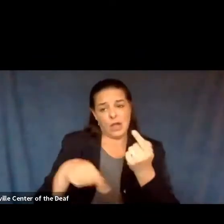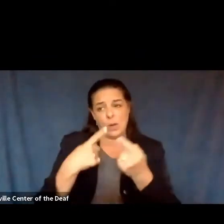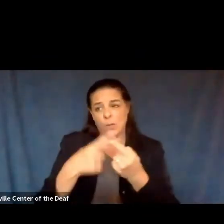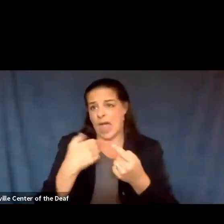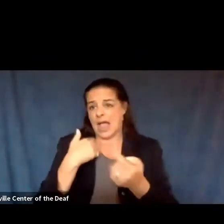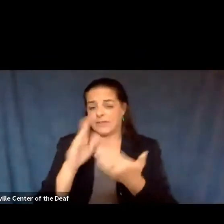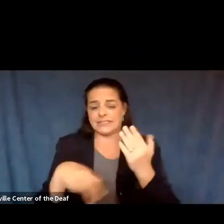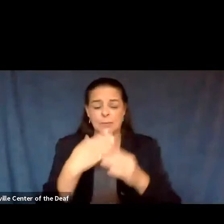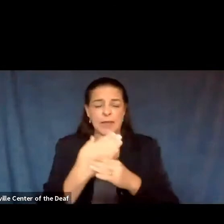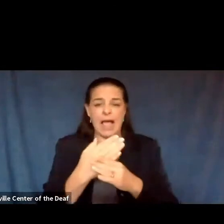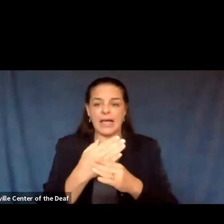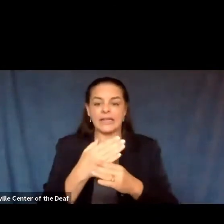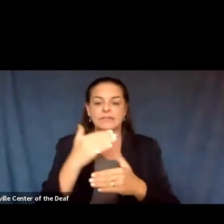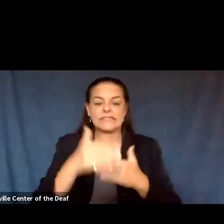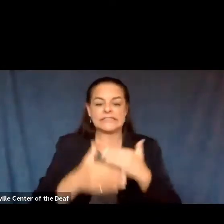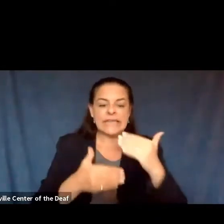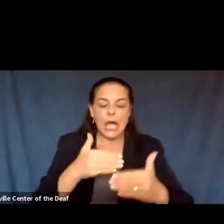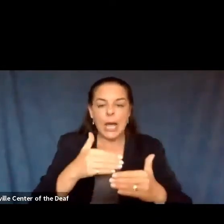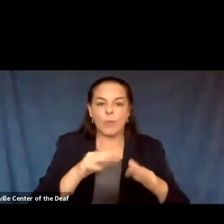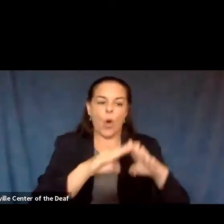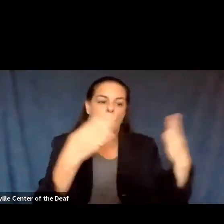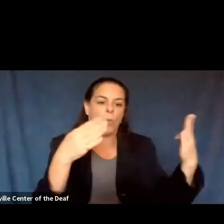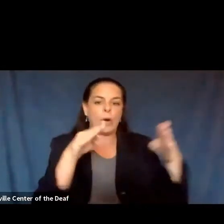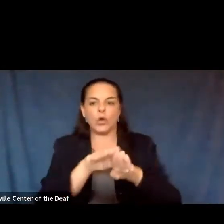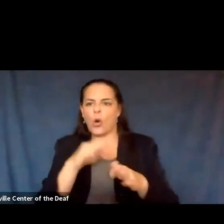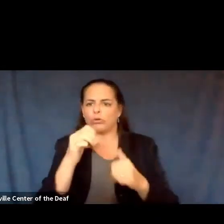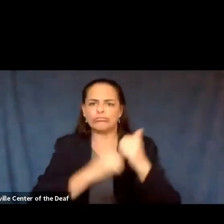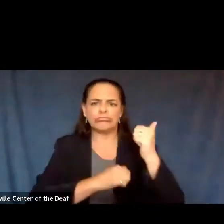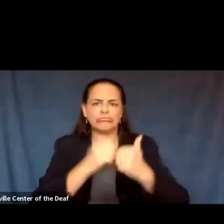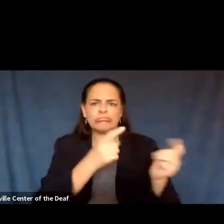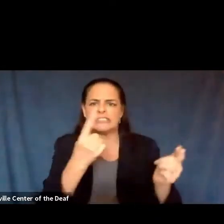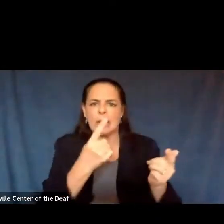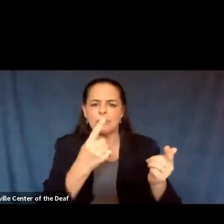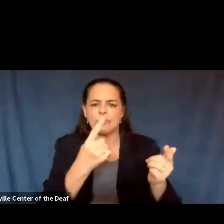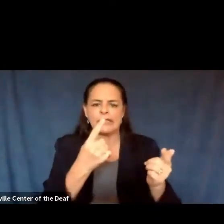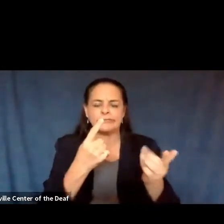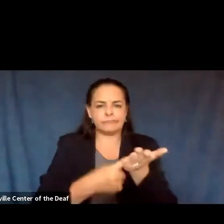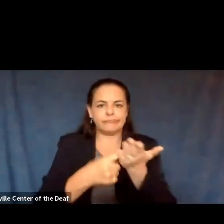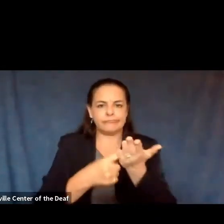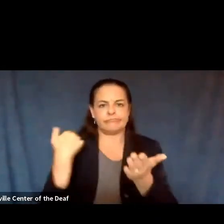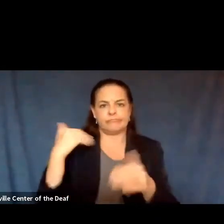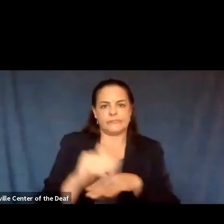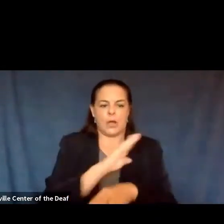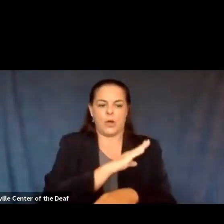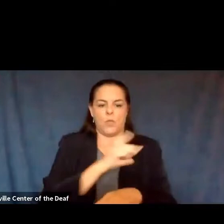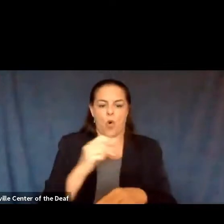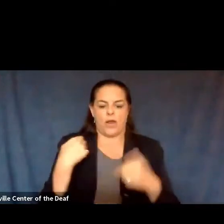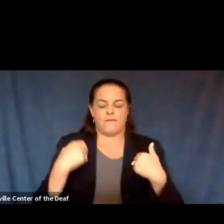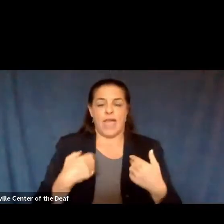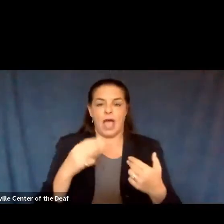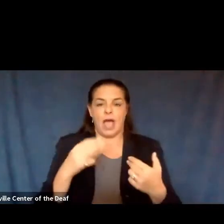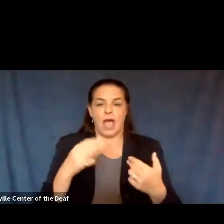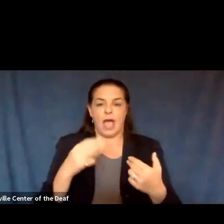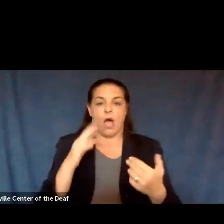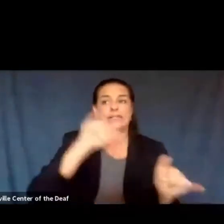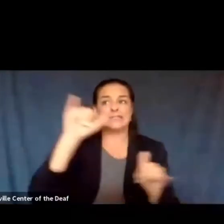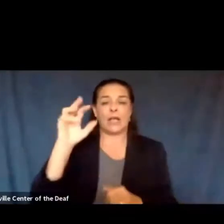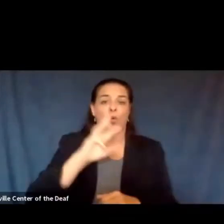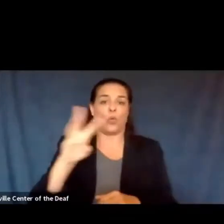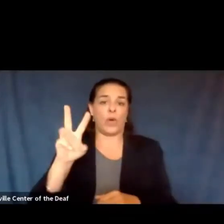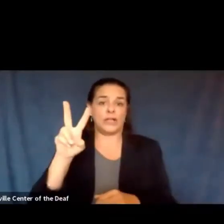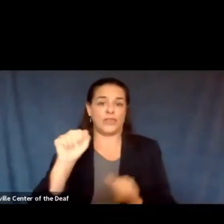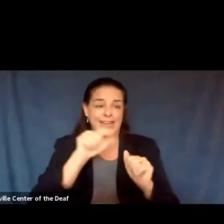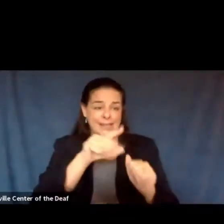kind of stepped opening / closing structure in place last night at the Board of Health, similar to West Virginia. Could you speak to that,